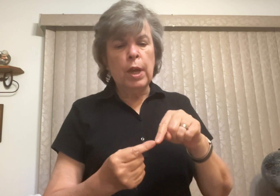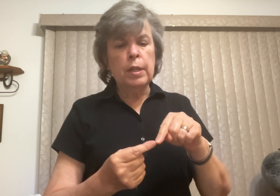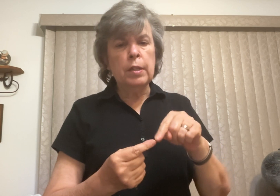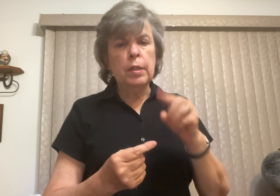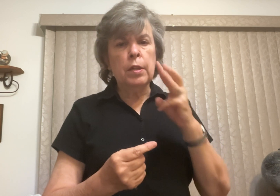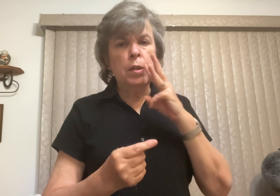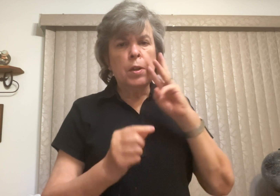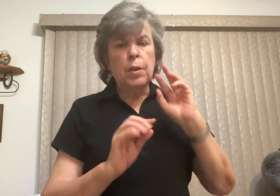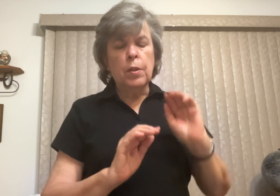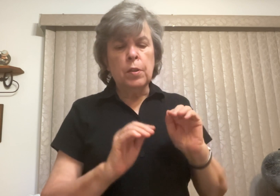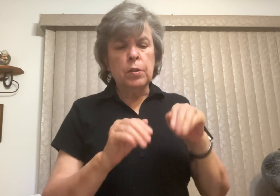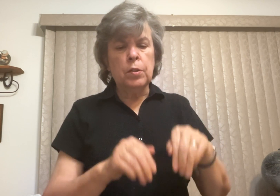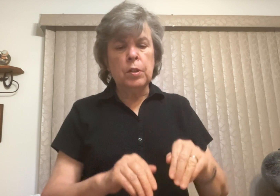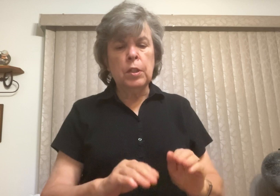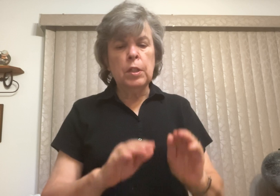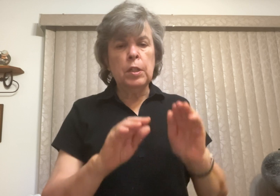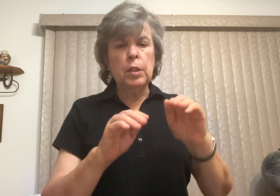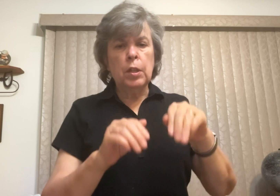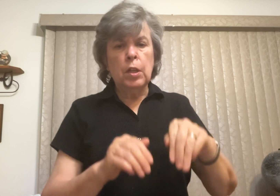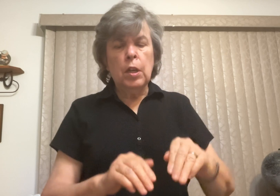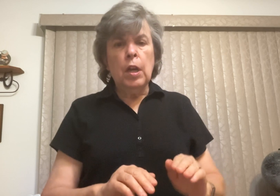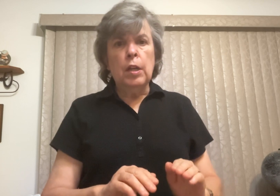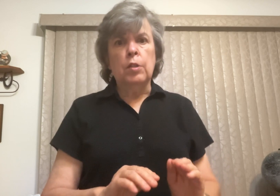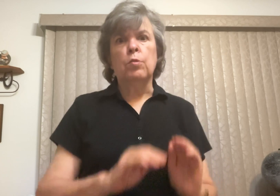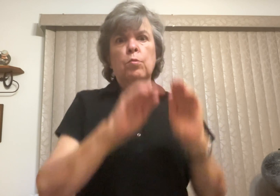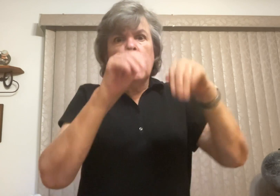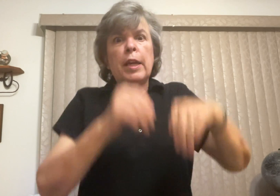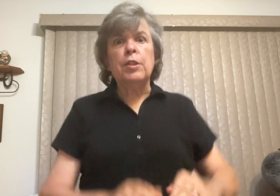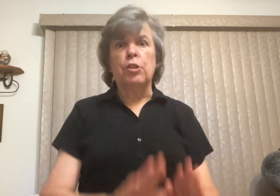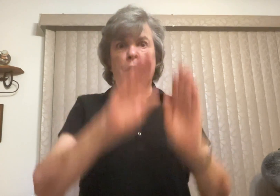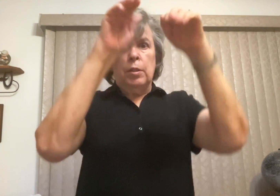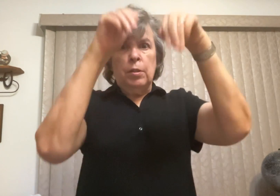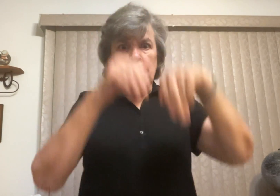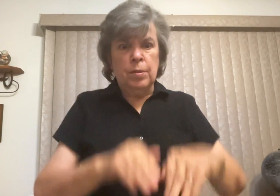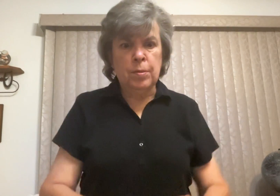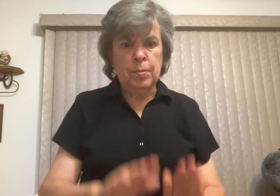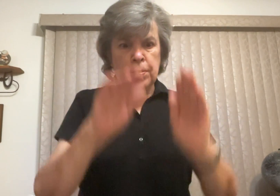when the sea is raging,